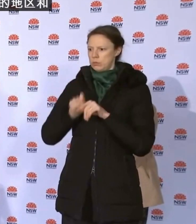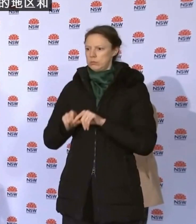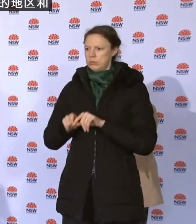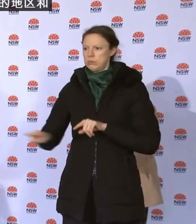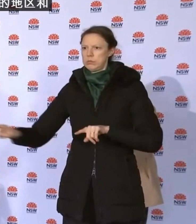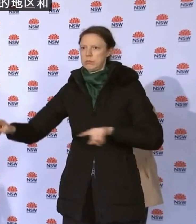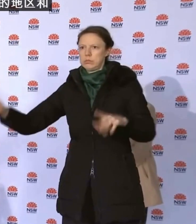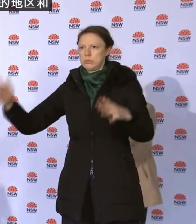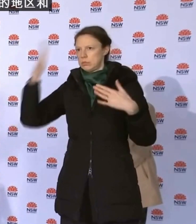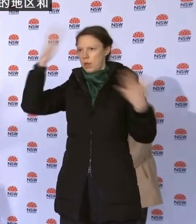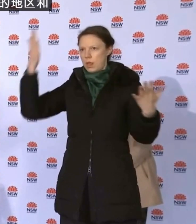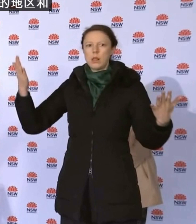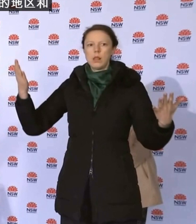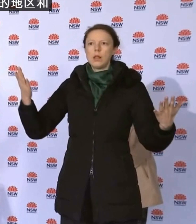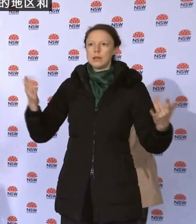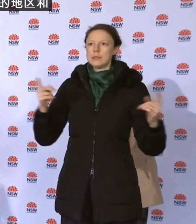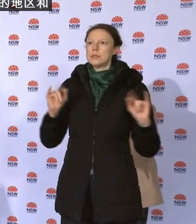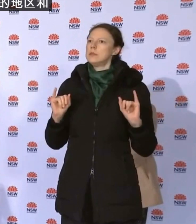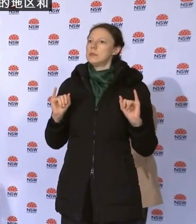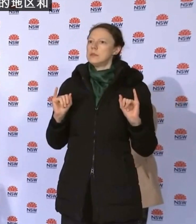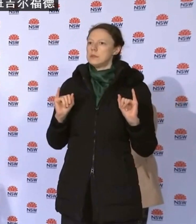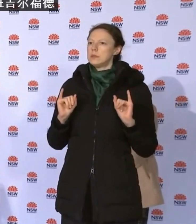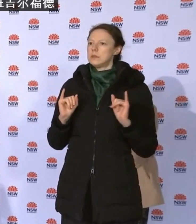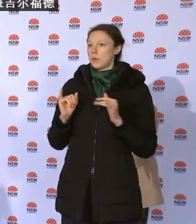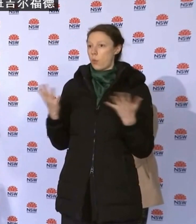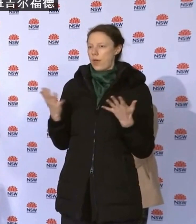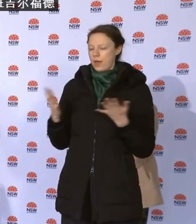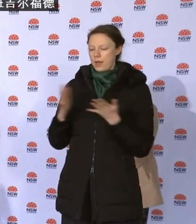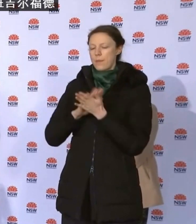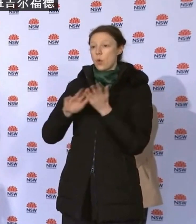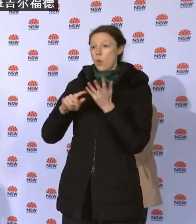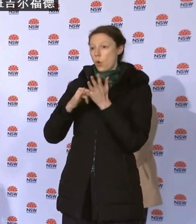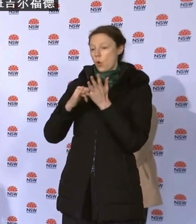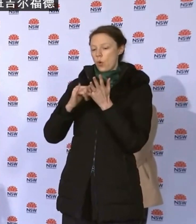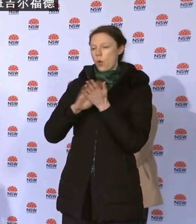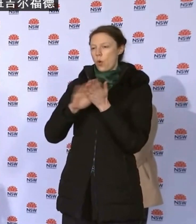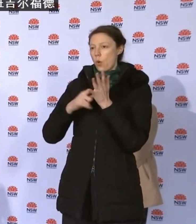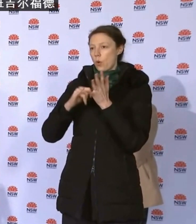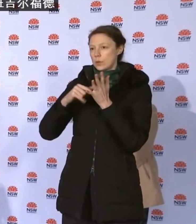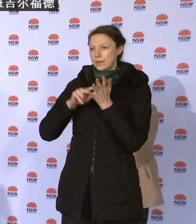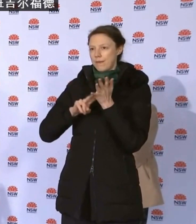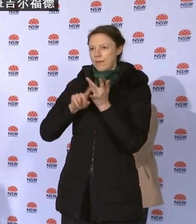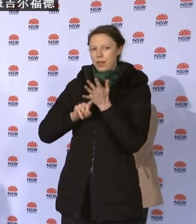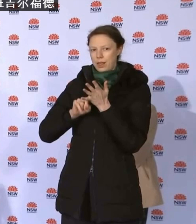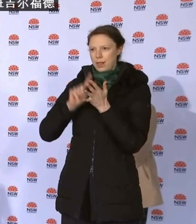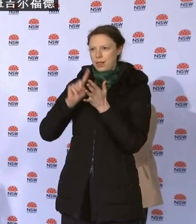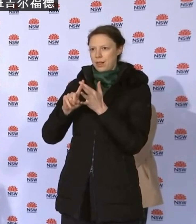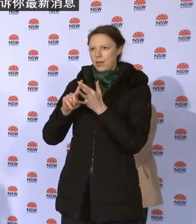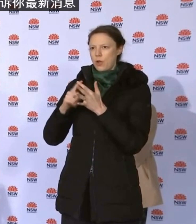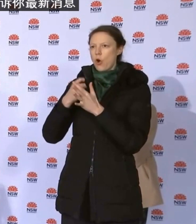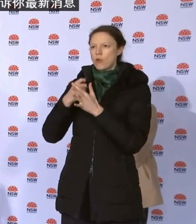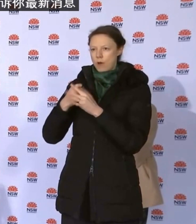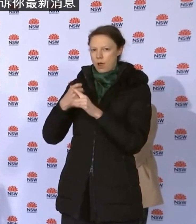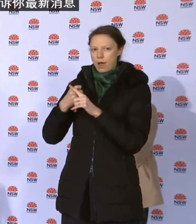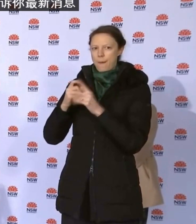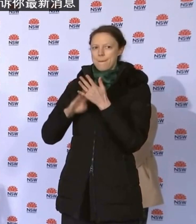to me. So also areas around Hurstville and Kogarah, Maryland's, Greystanes, Auburn, Guildford,